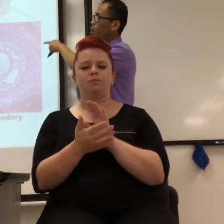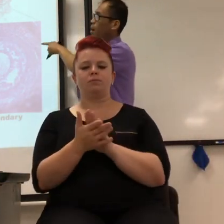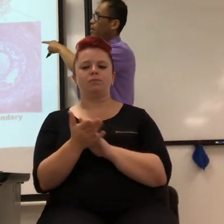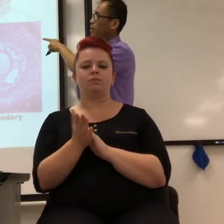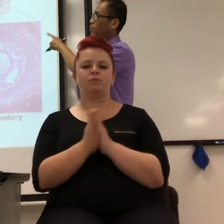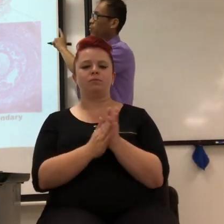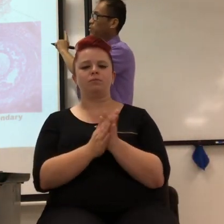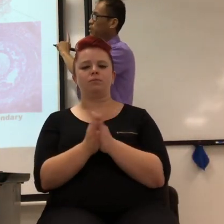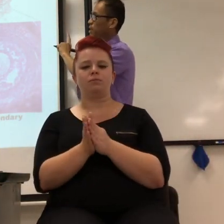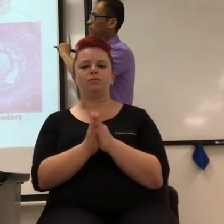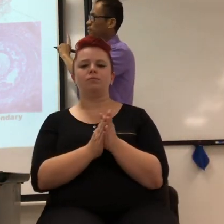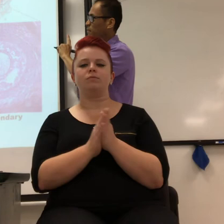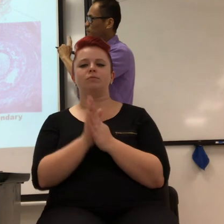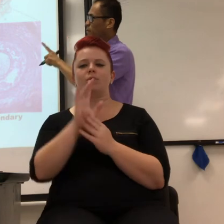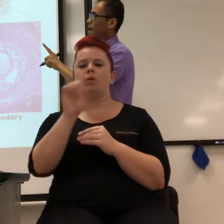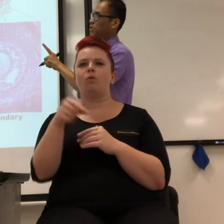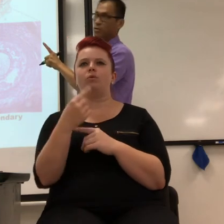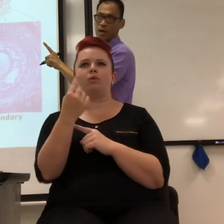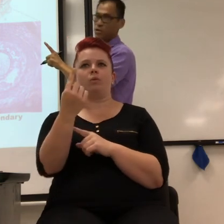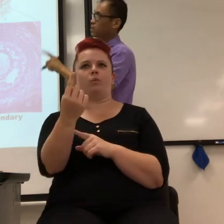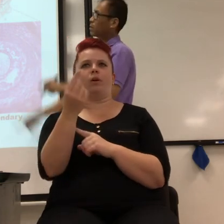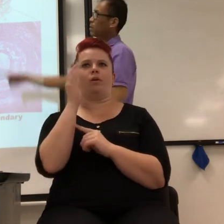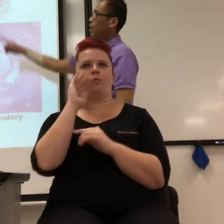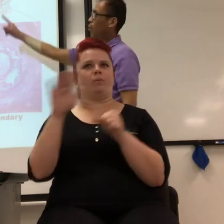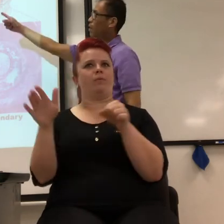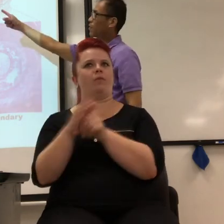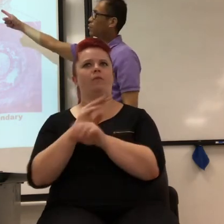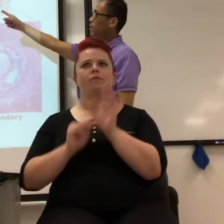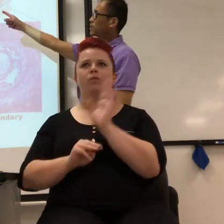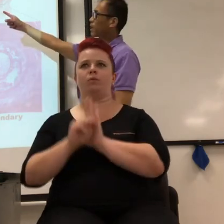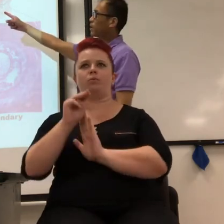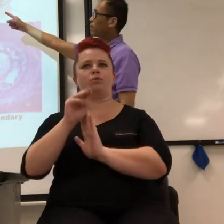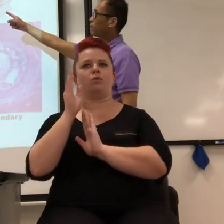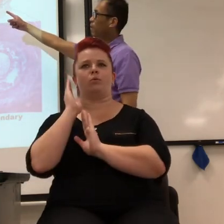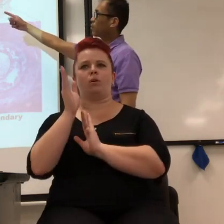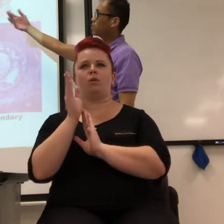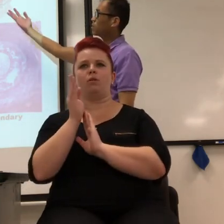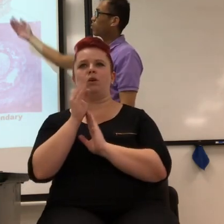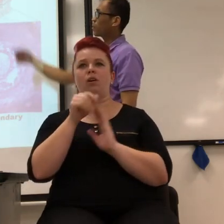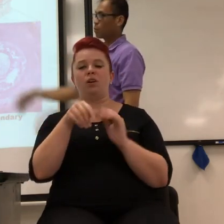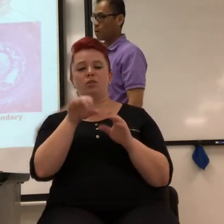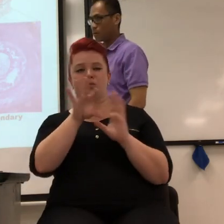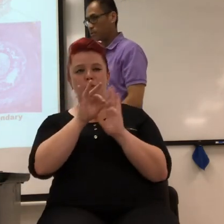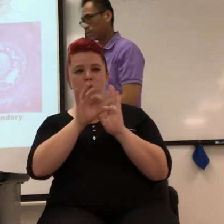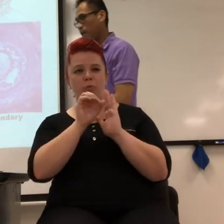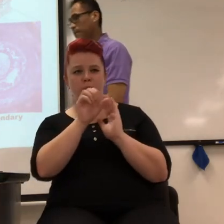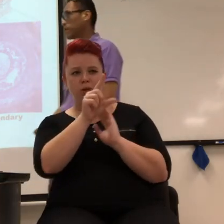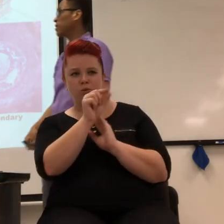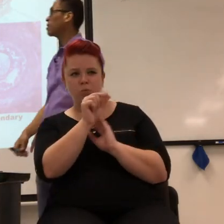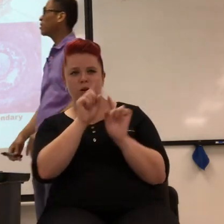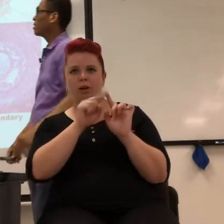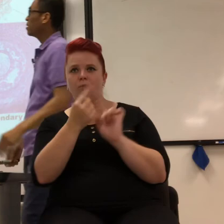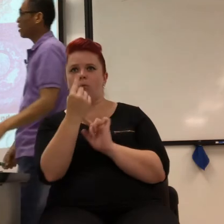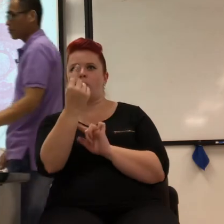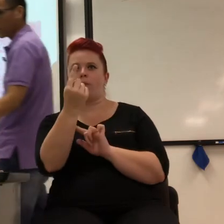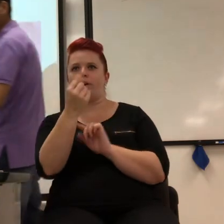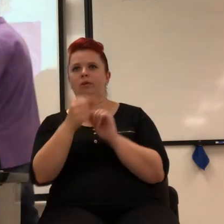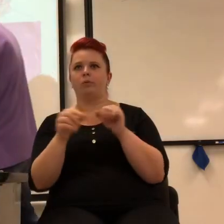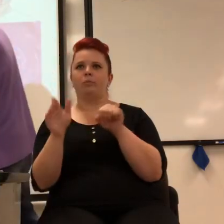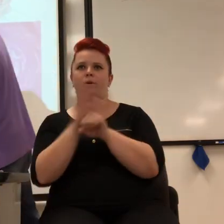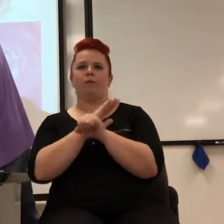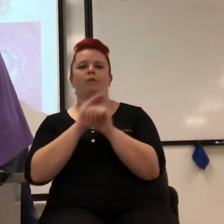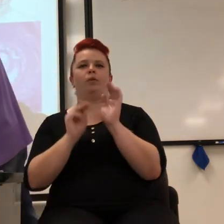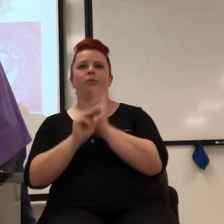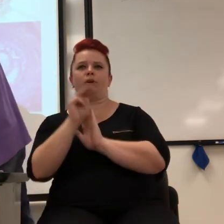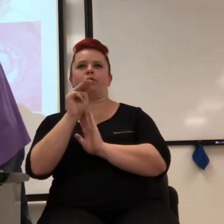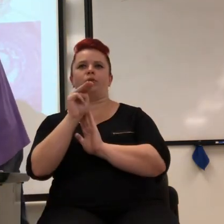only one will achieve full maturation. One of the 20 secondary follicles is quote unquote selected to undergo